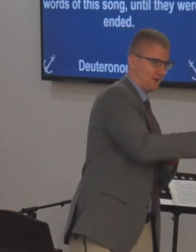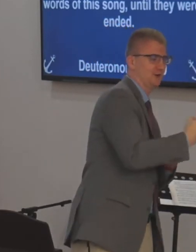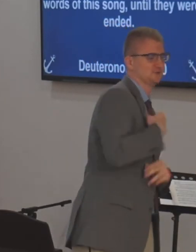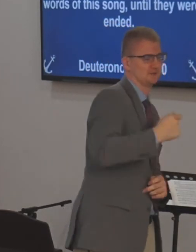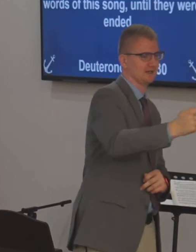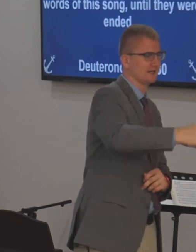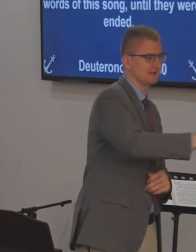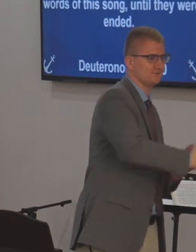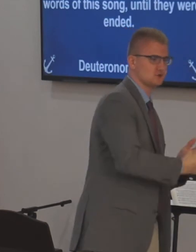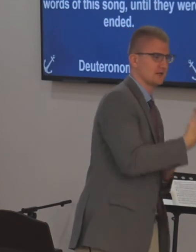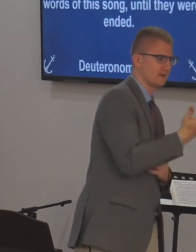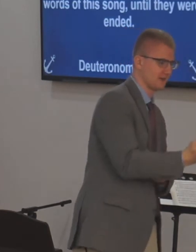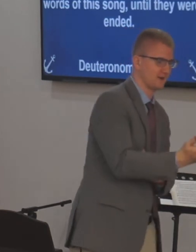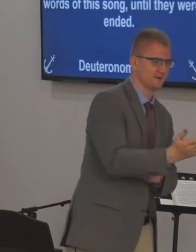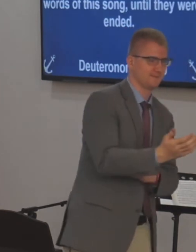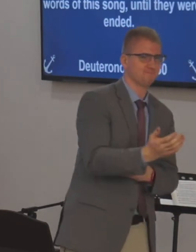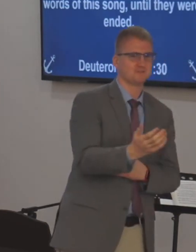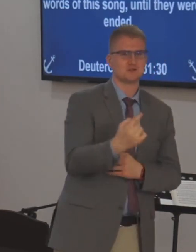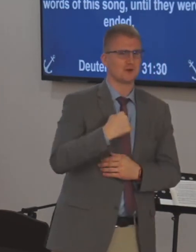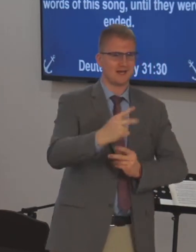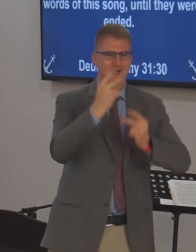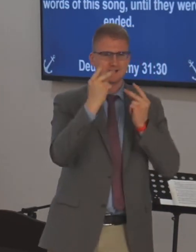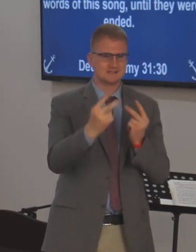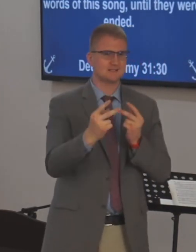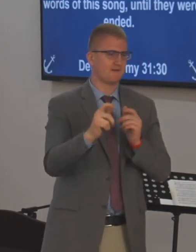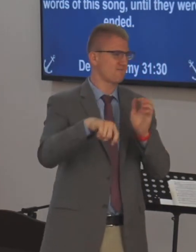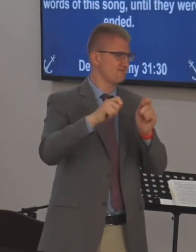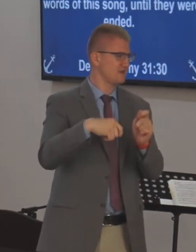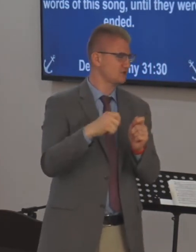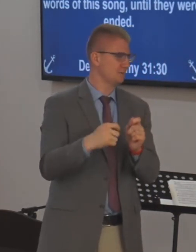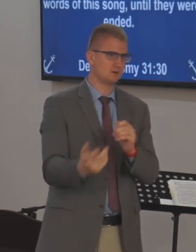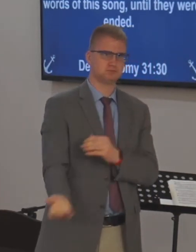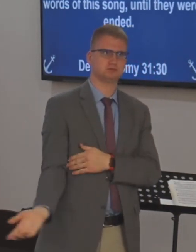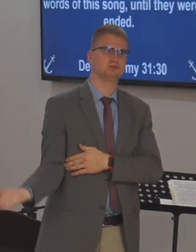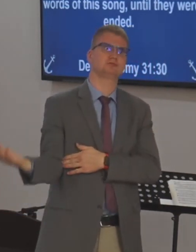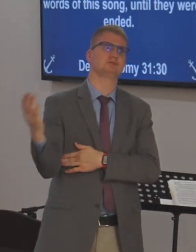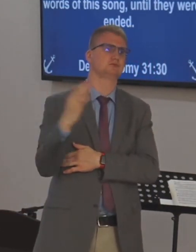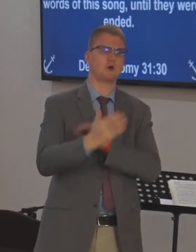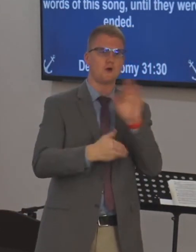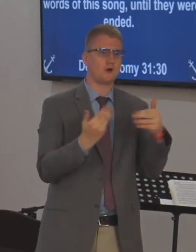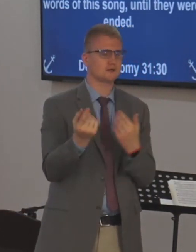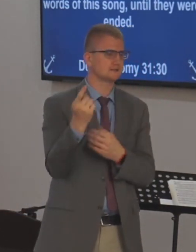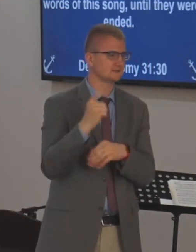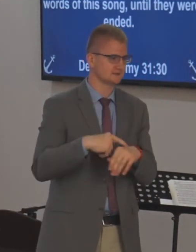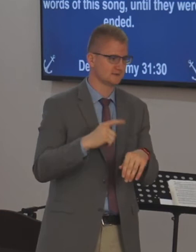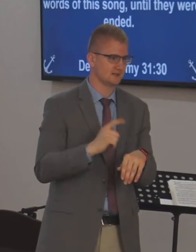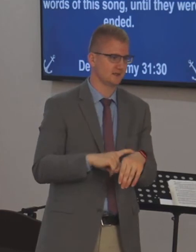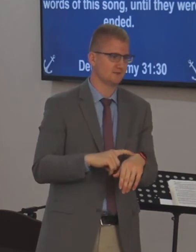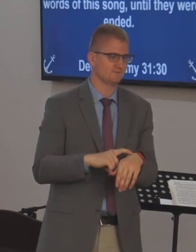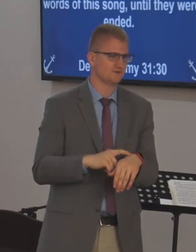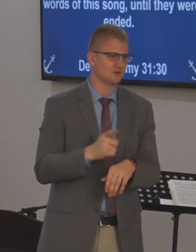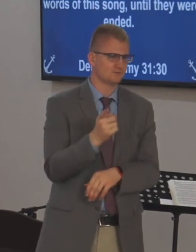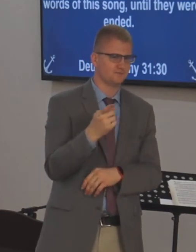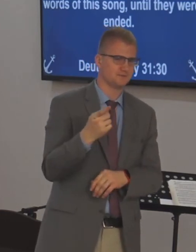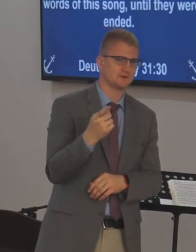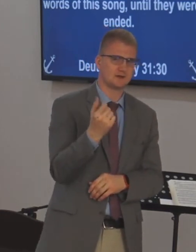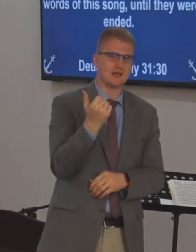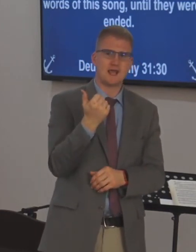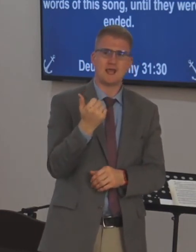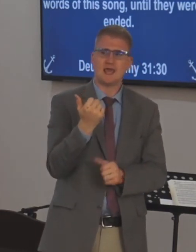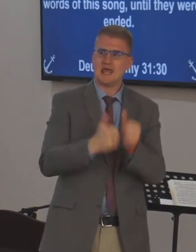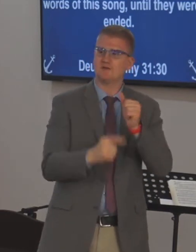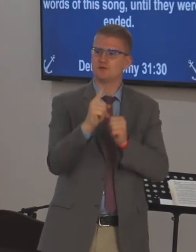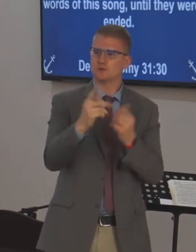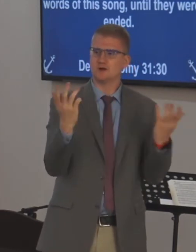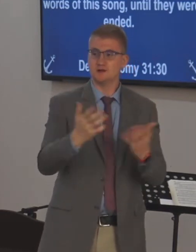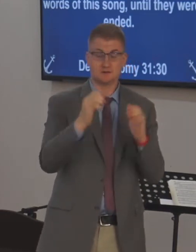fishermen, and I stop. And listen, there isn't anyone of you in here that can't do this. You have a testimony. Pastor even asked us to write